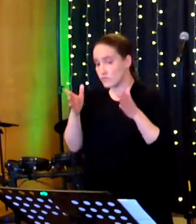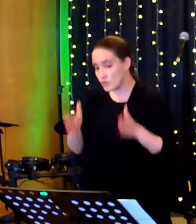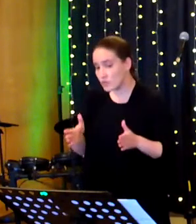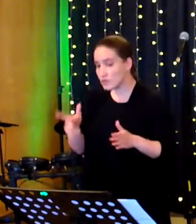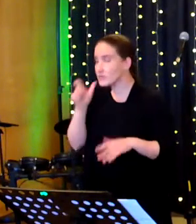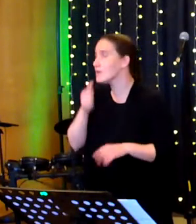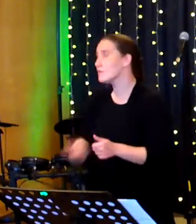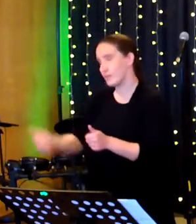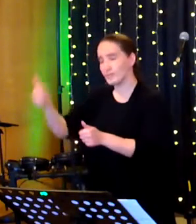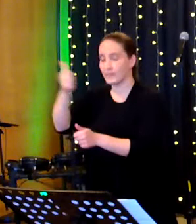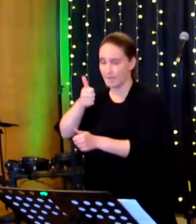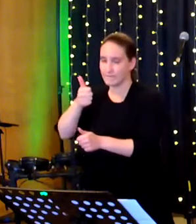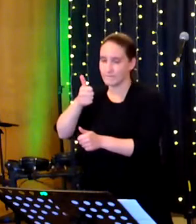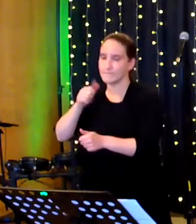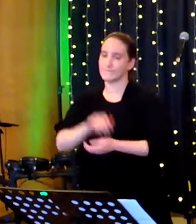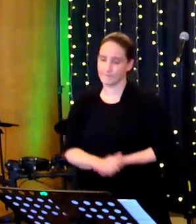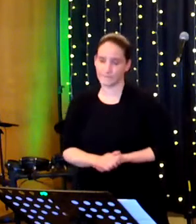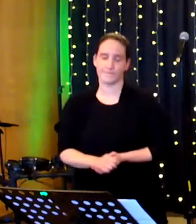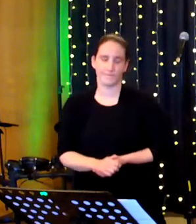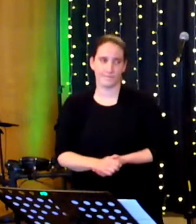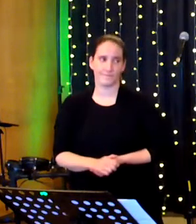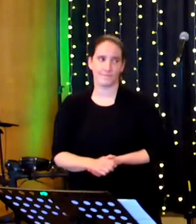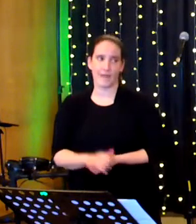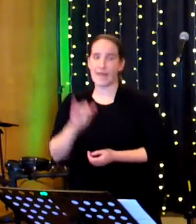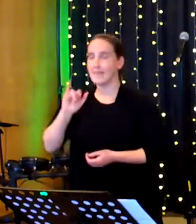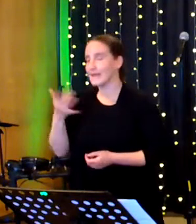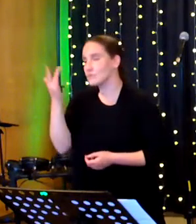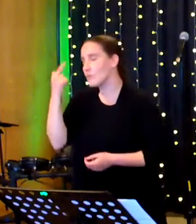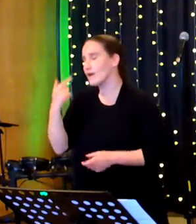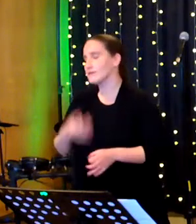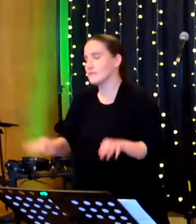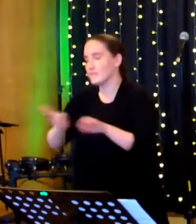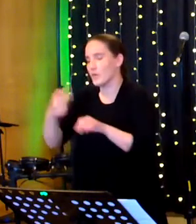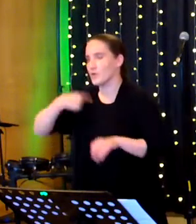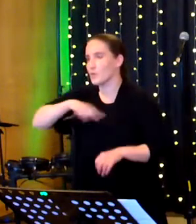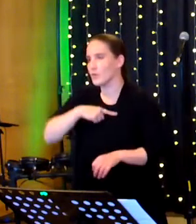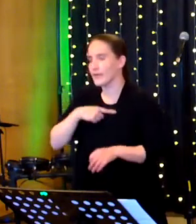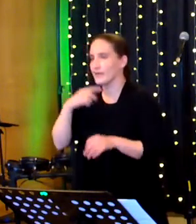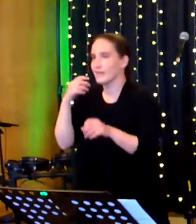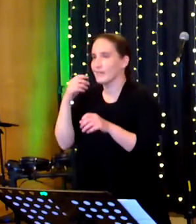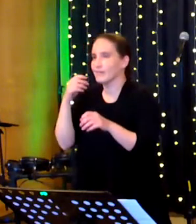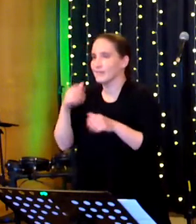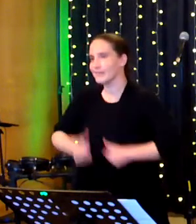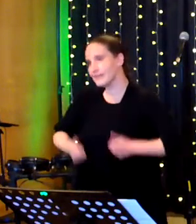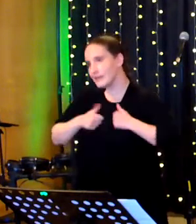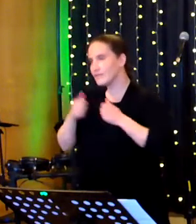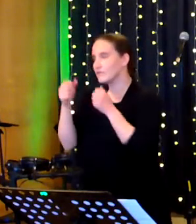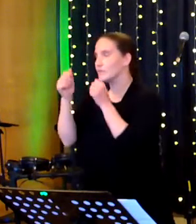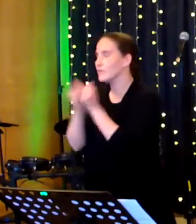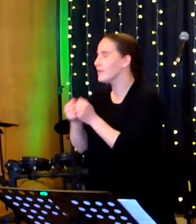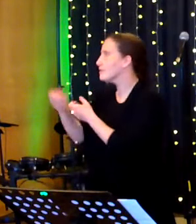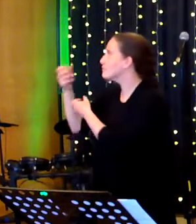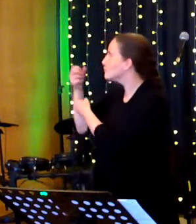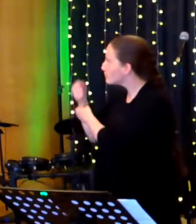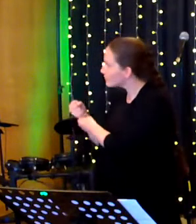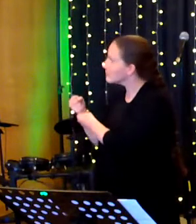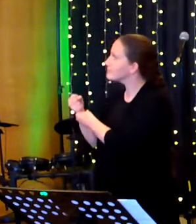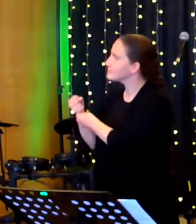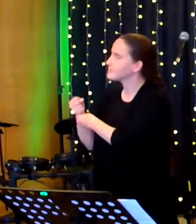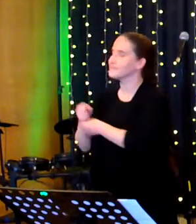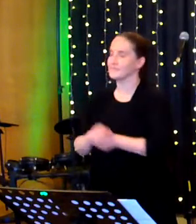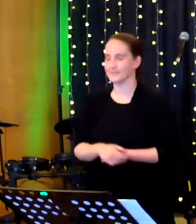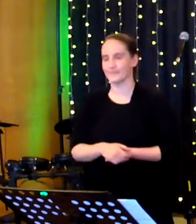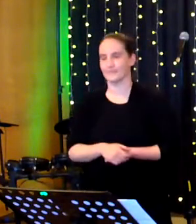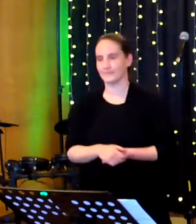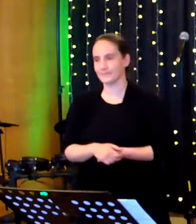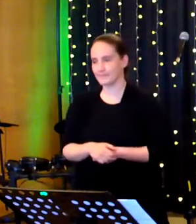faith and not by sight. Because what you see with your eyes is not all that there is. Don't ever